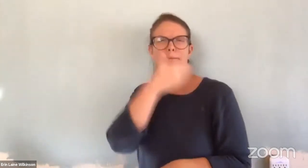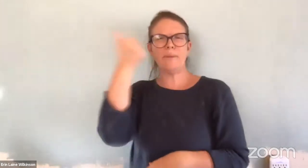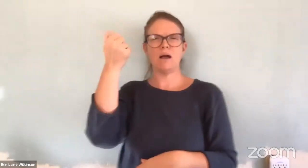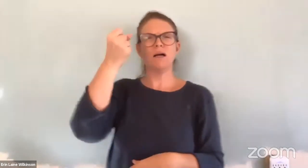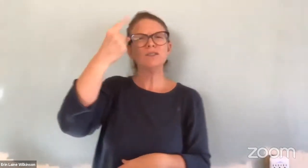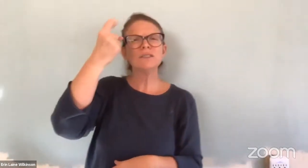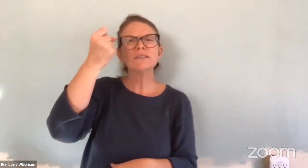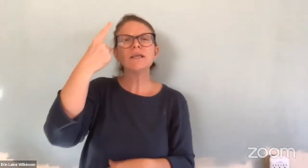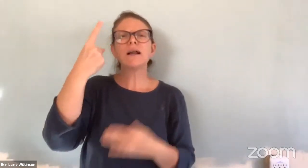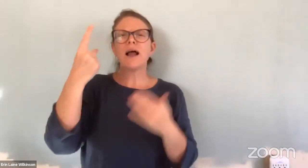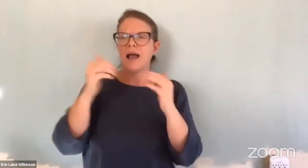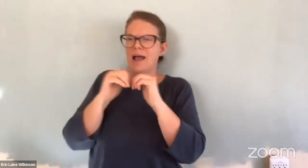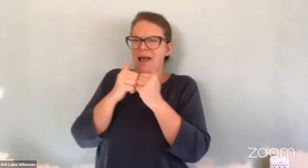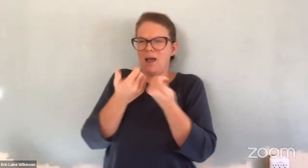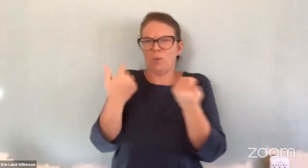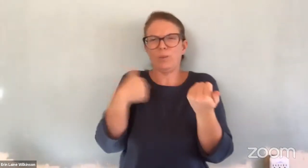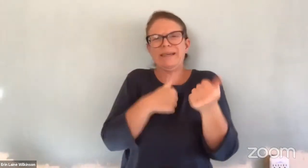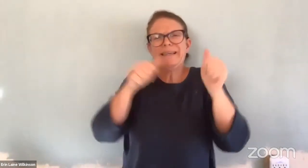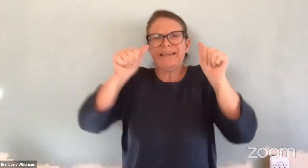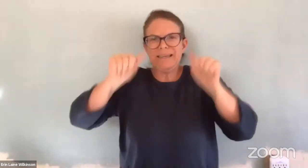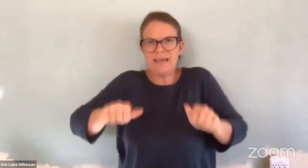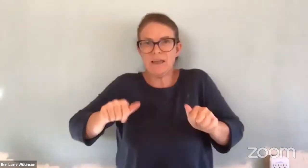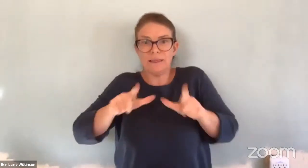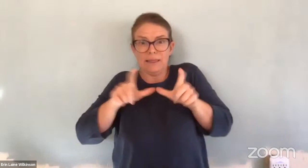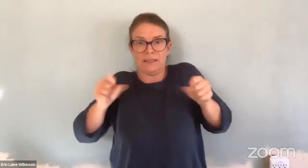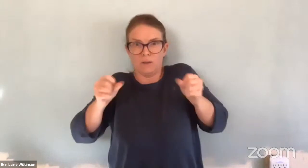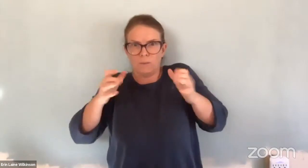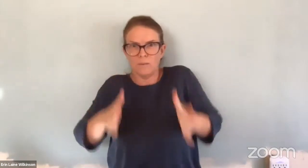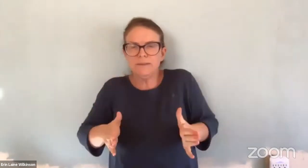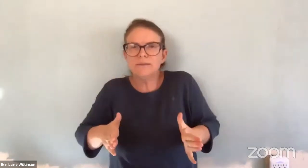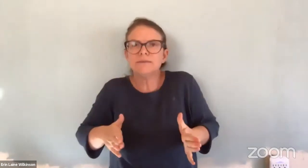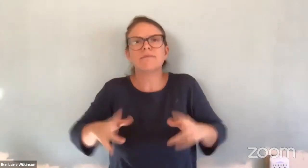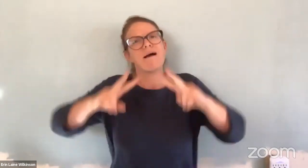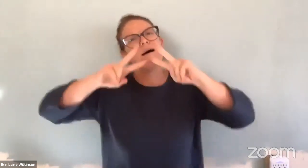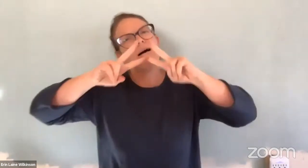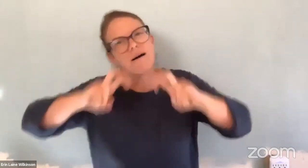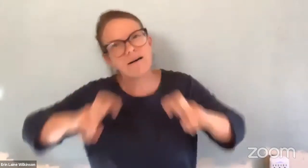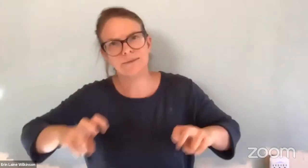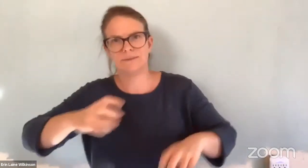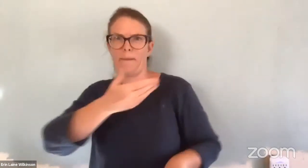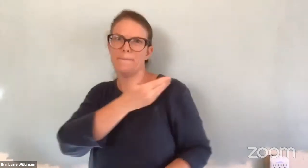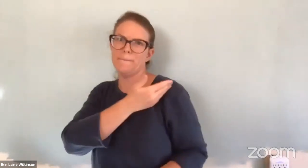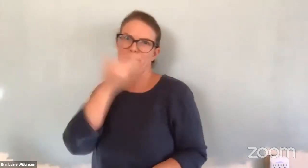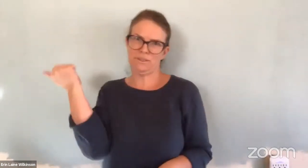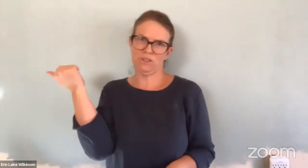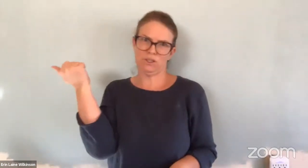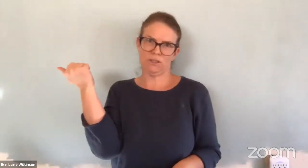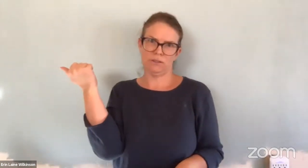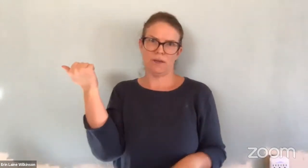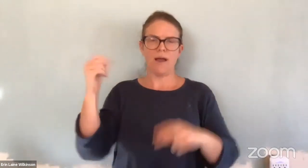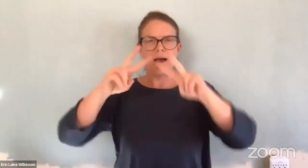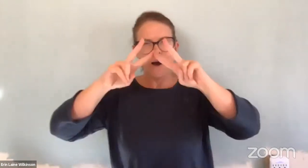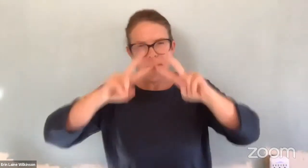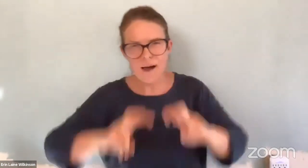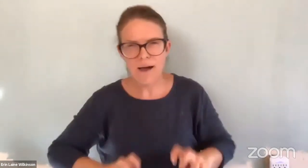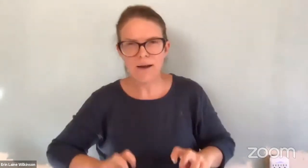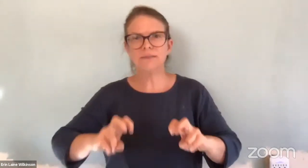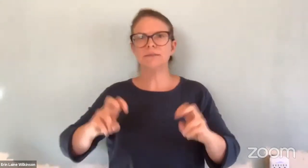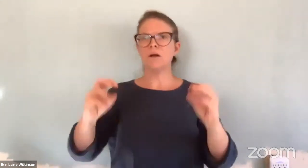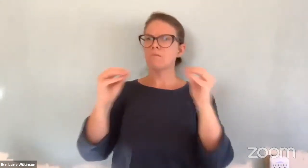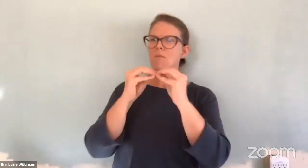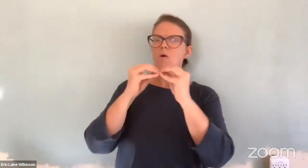describing, documenting, analyzing, and leading to a better understanding of how we as linguists